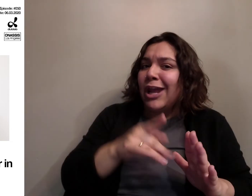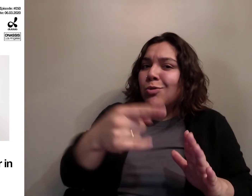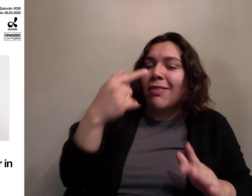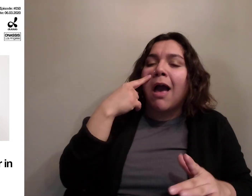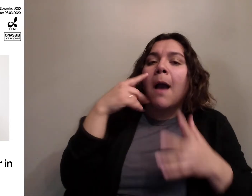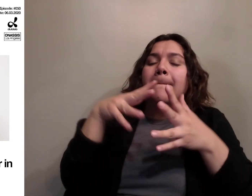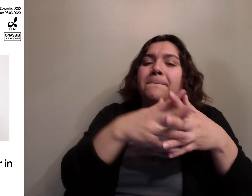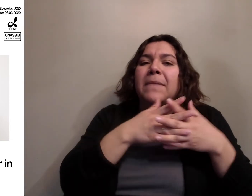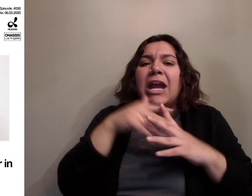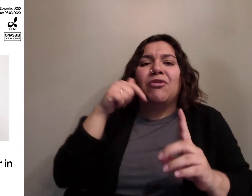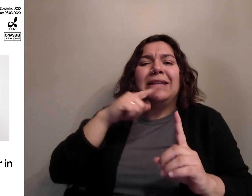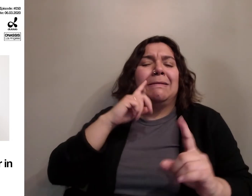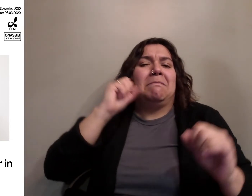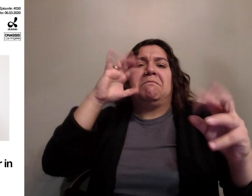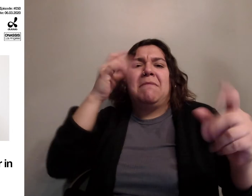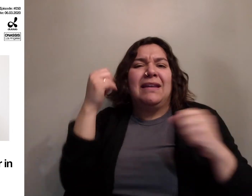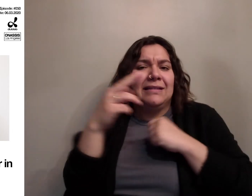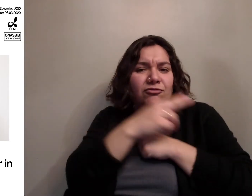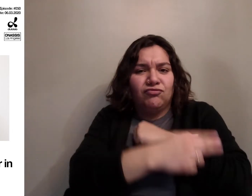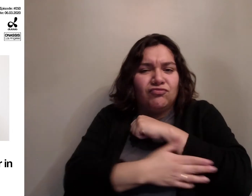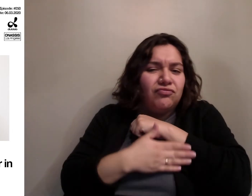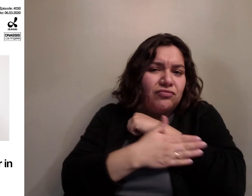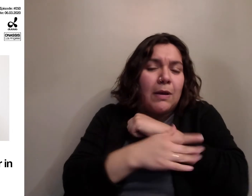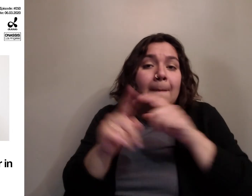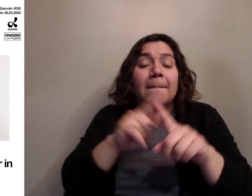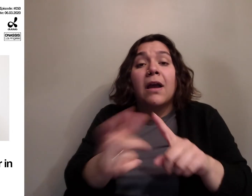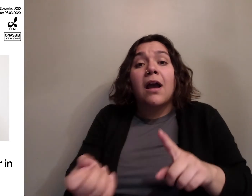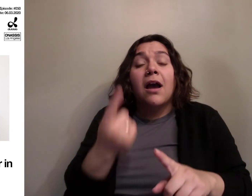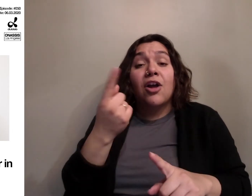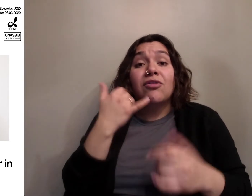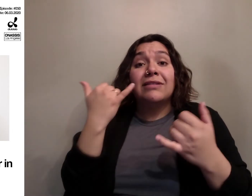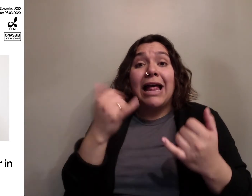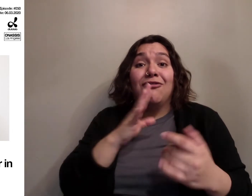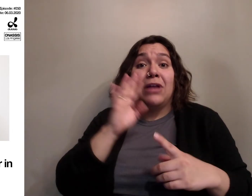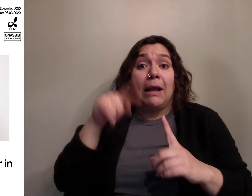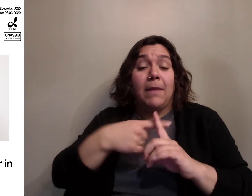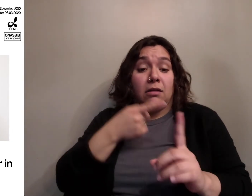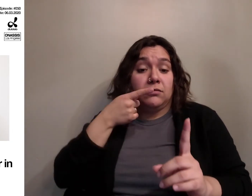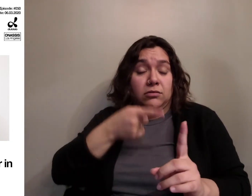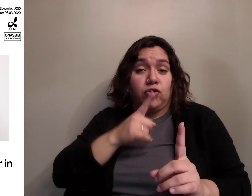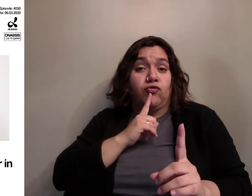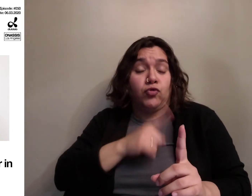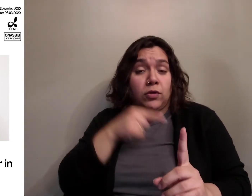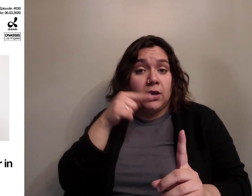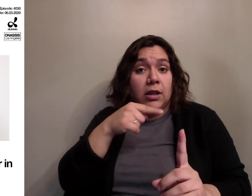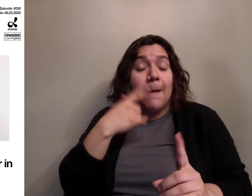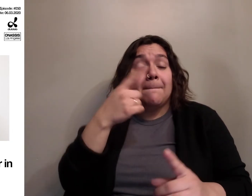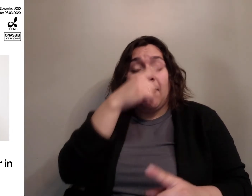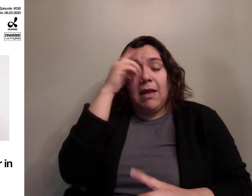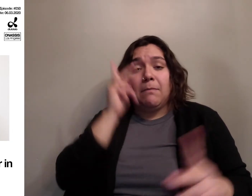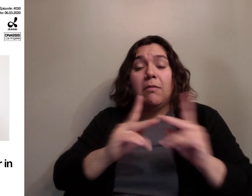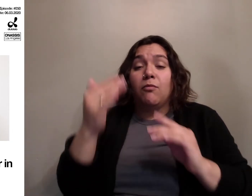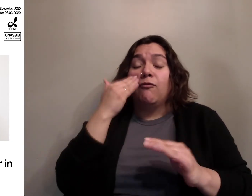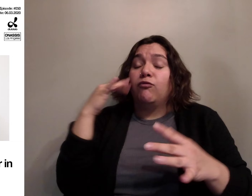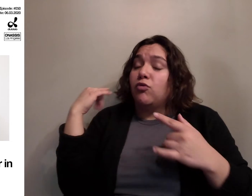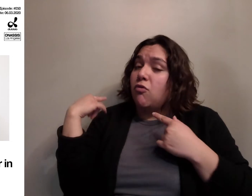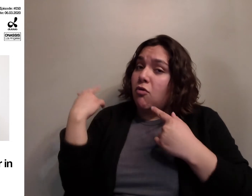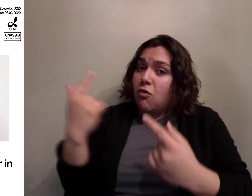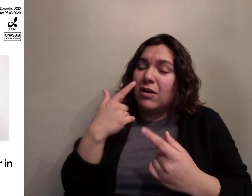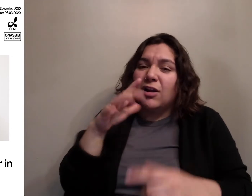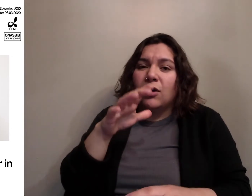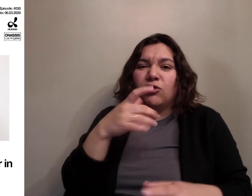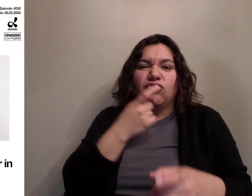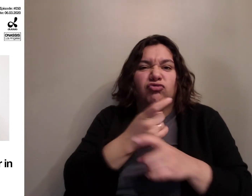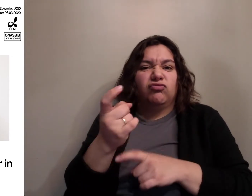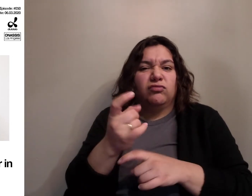another America. You thought America was great. You thought America was this incredible nation. But let's get it down to the nitty gritty, which